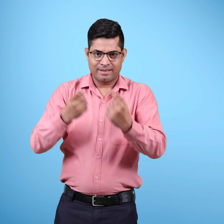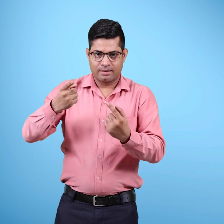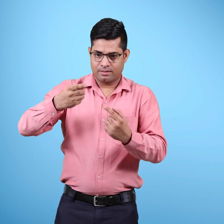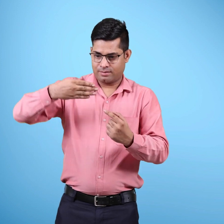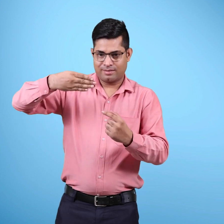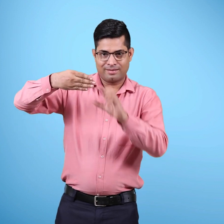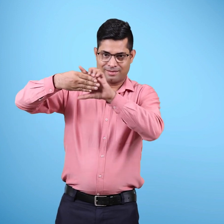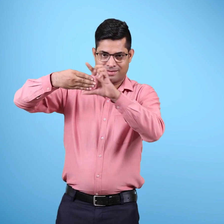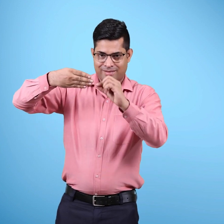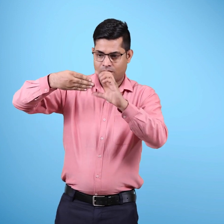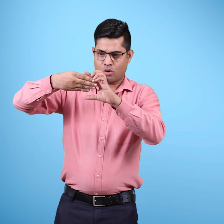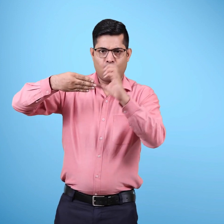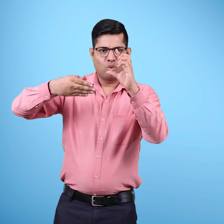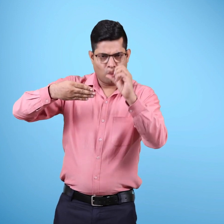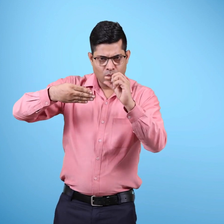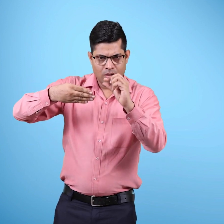Are all the leaves of same size,